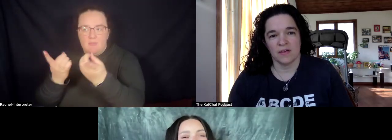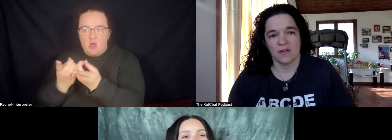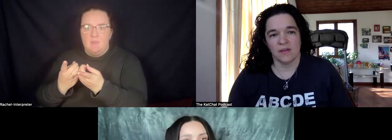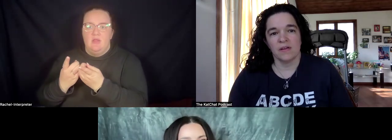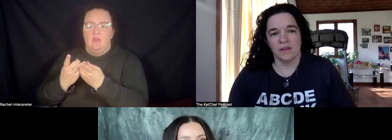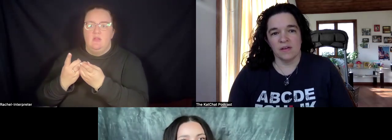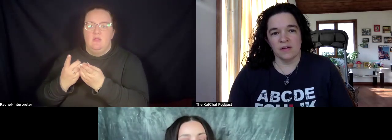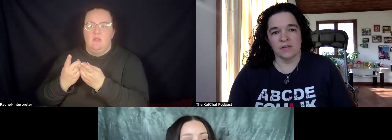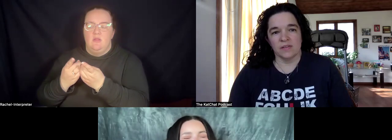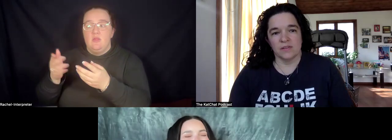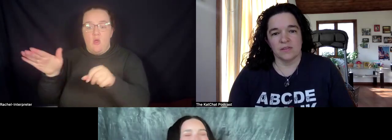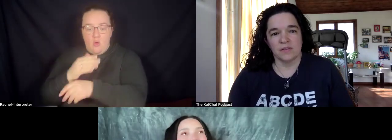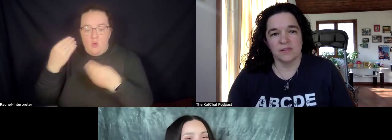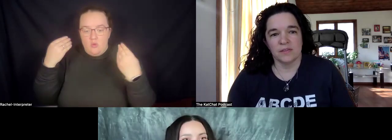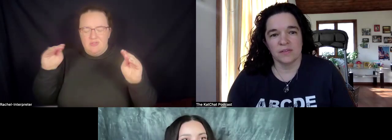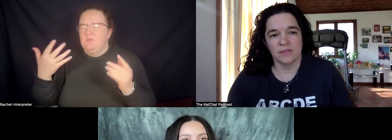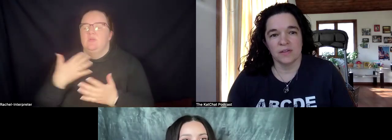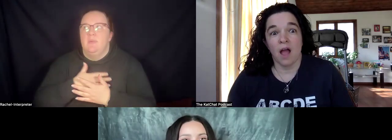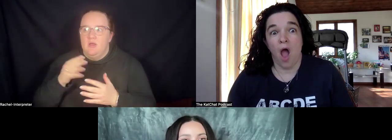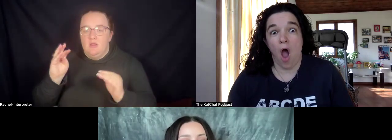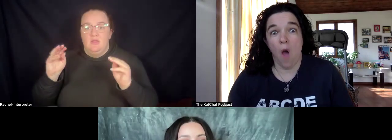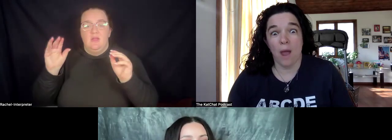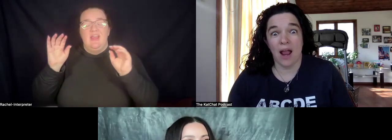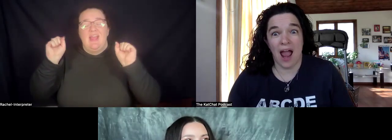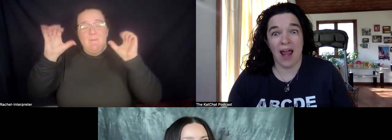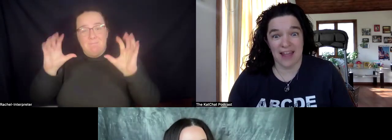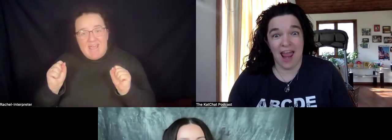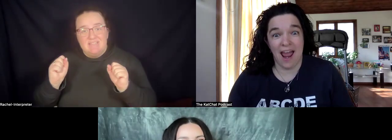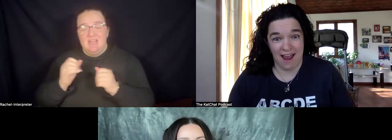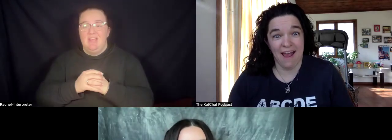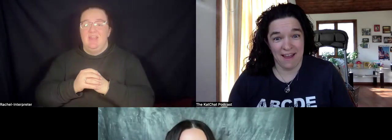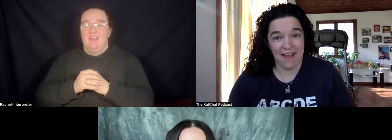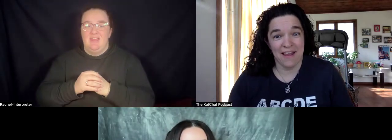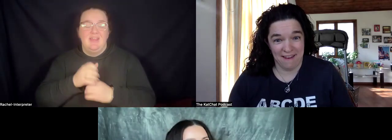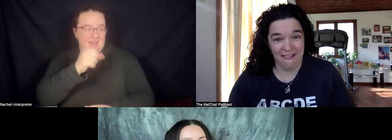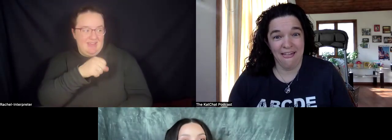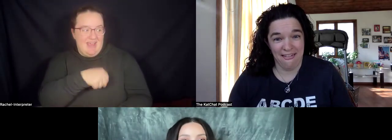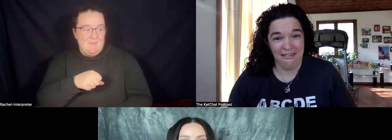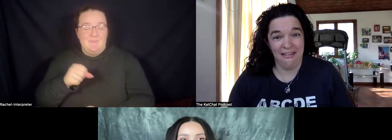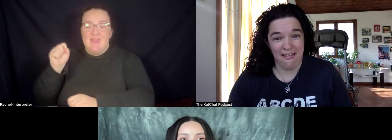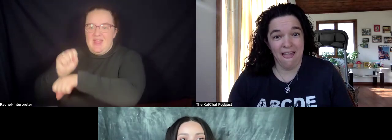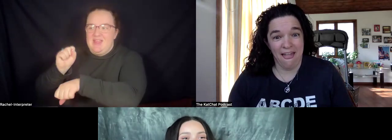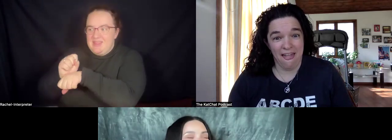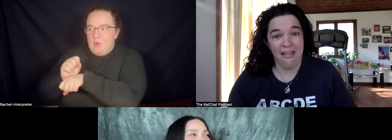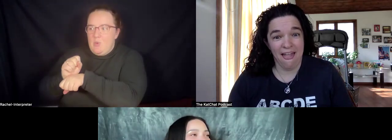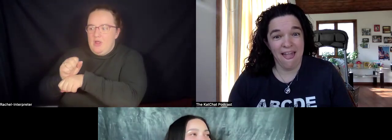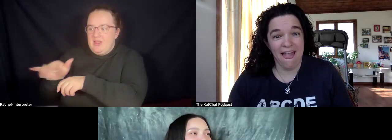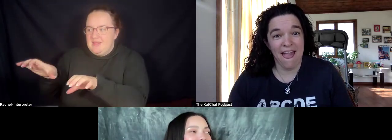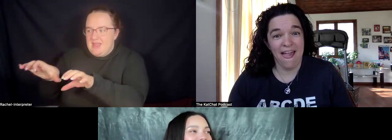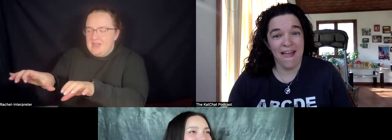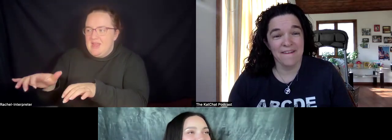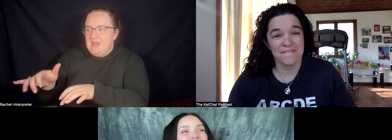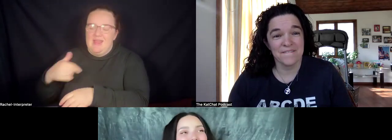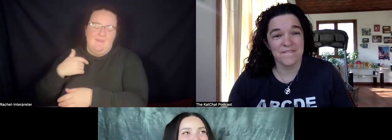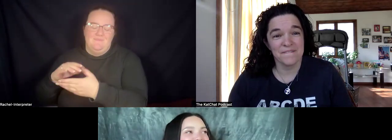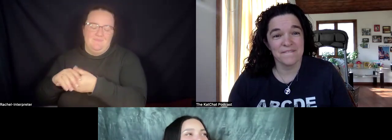the store. It was insane. It was incredible. Oh, The work that they yeah. did. We had someone, I tell this